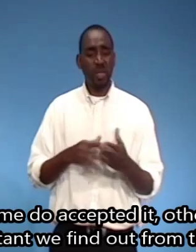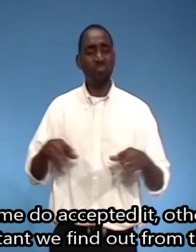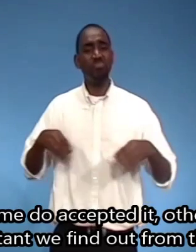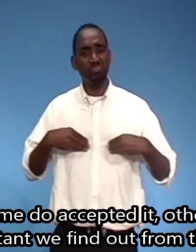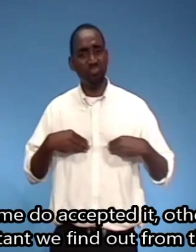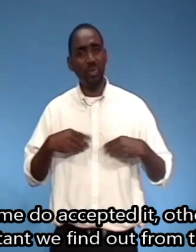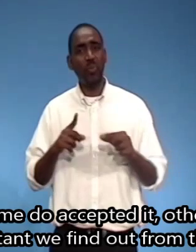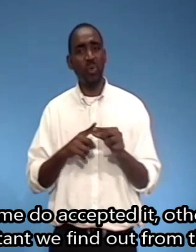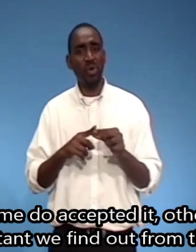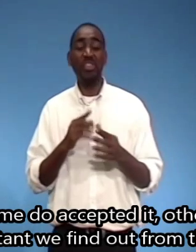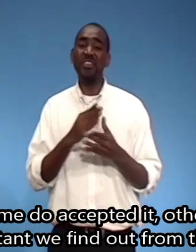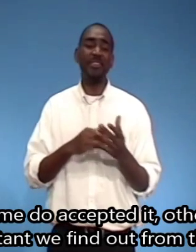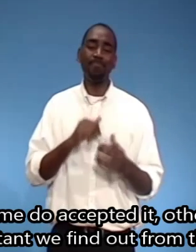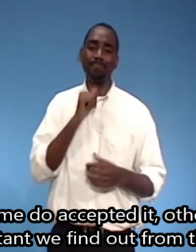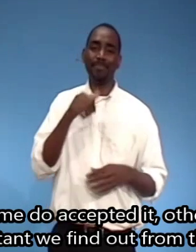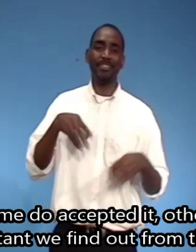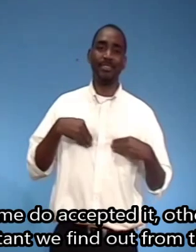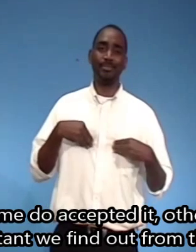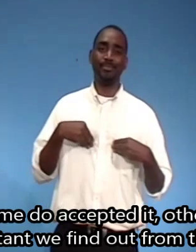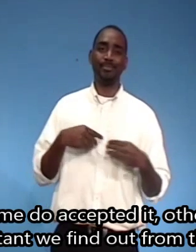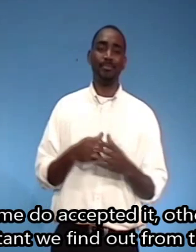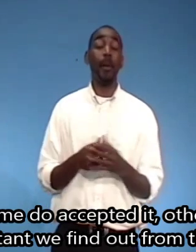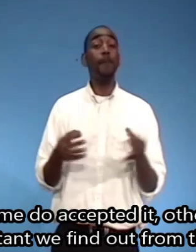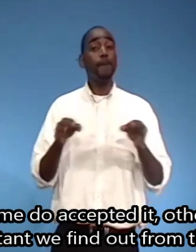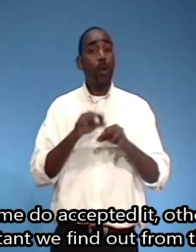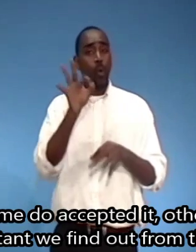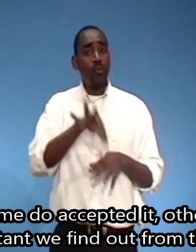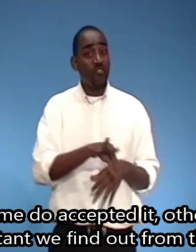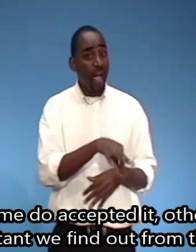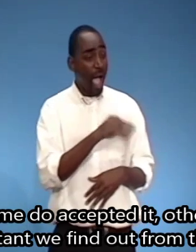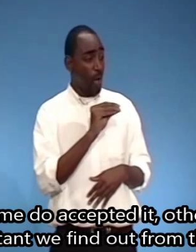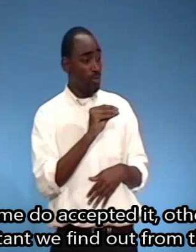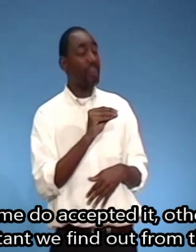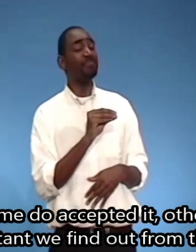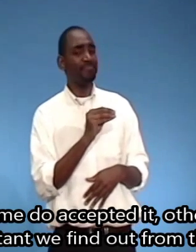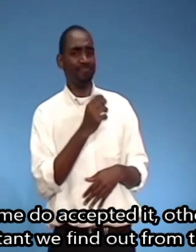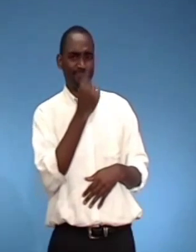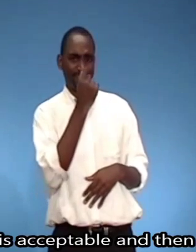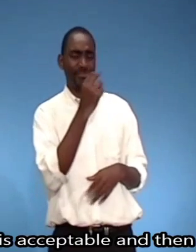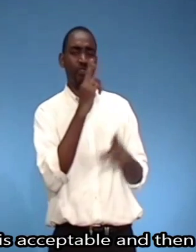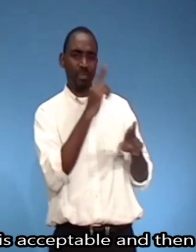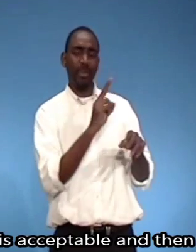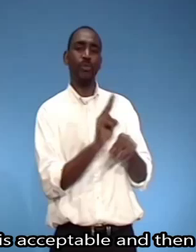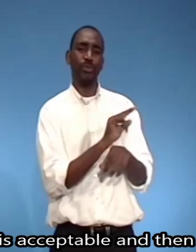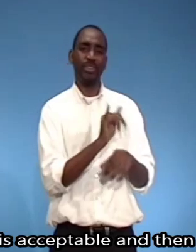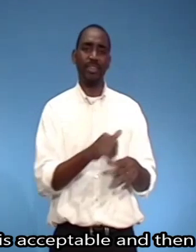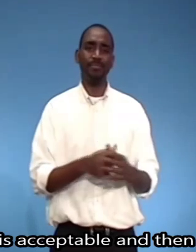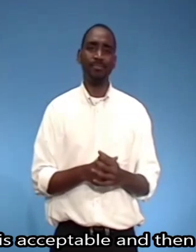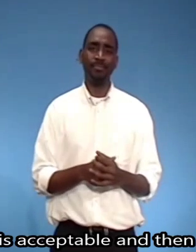While some do accept it, others don't. It's important we find out from the deaf person what is acceptable and then use